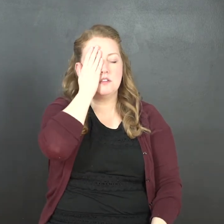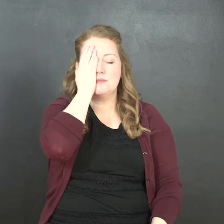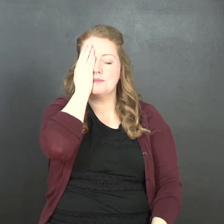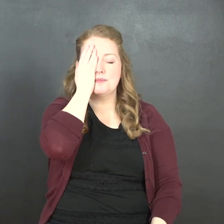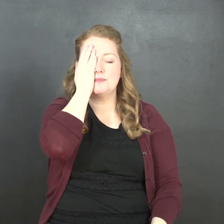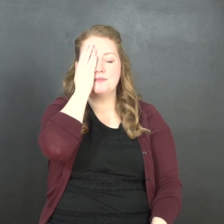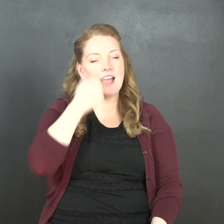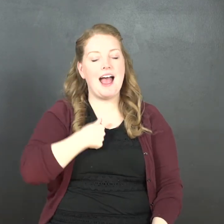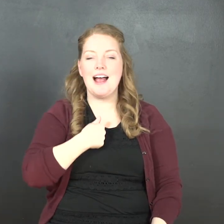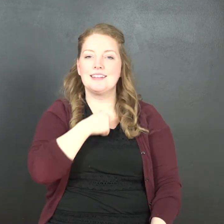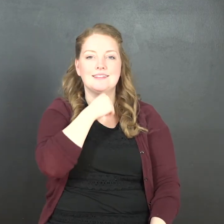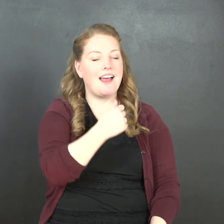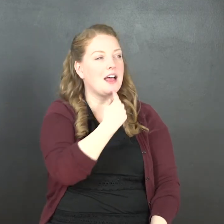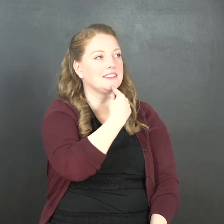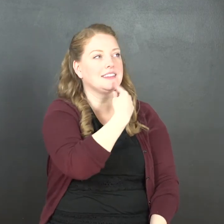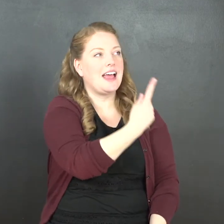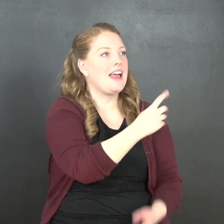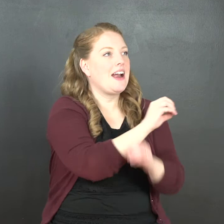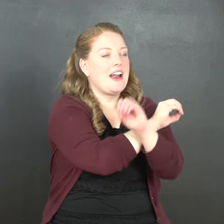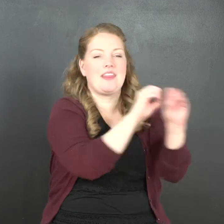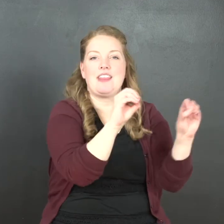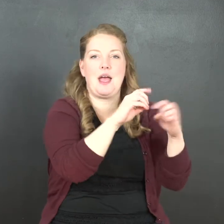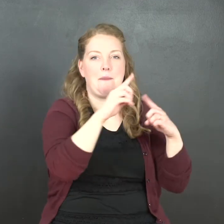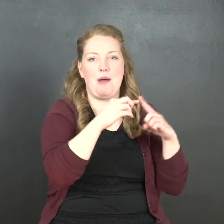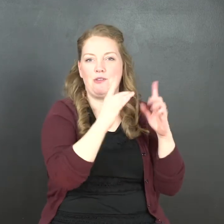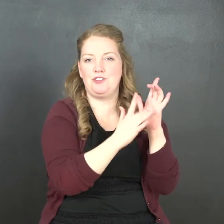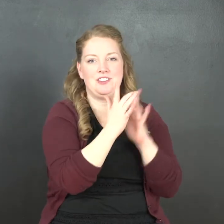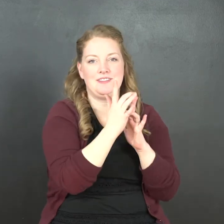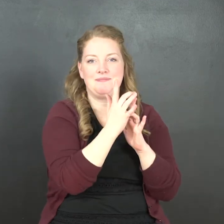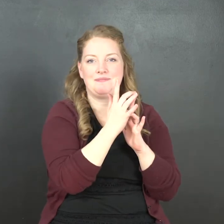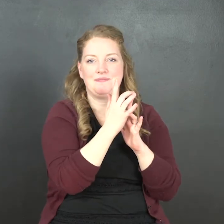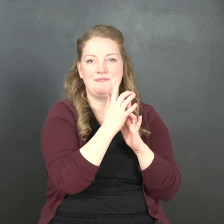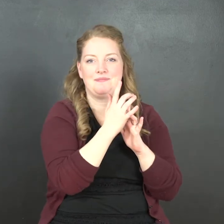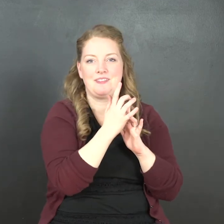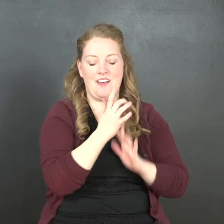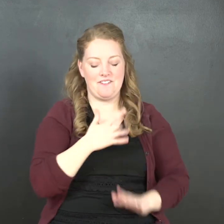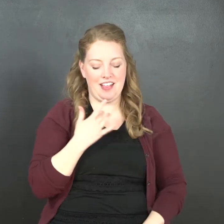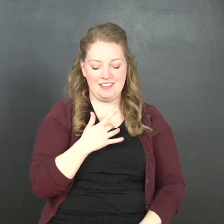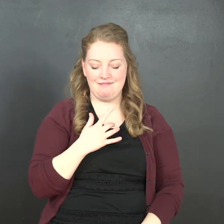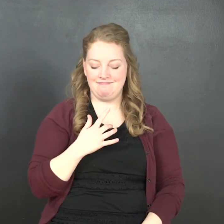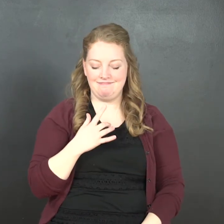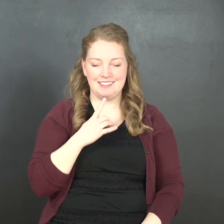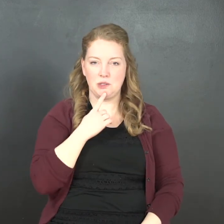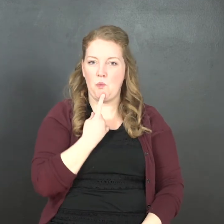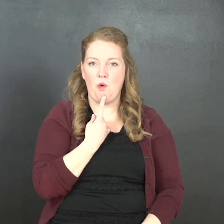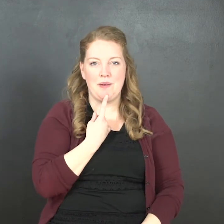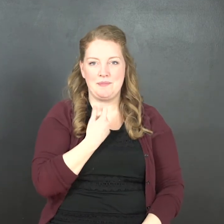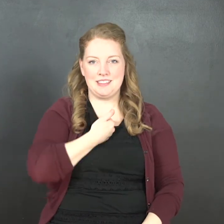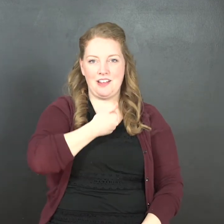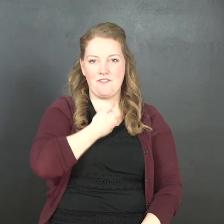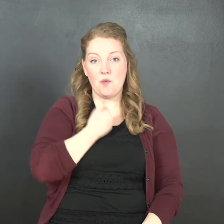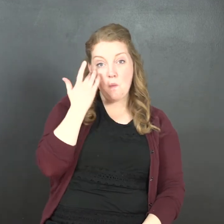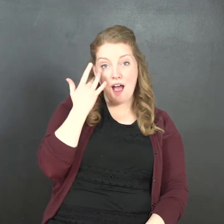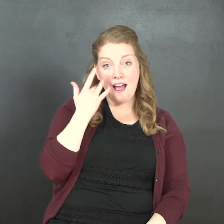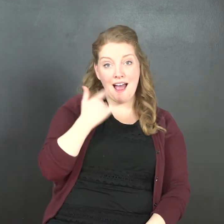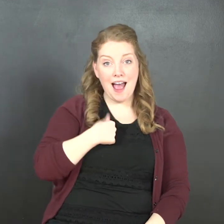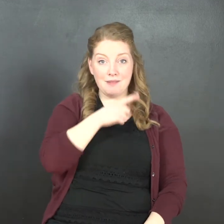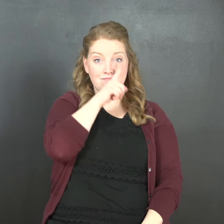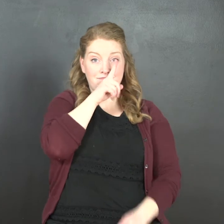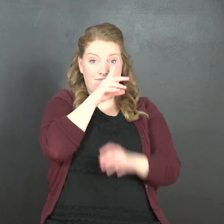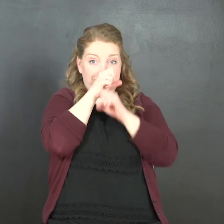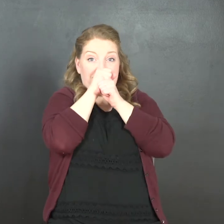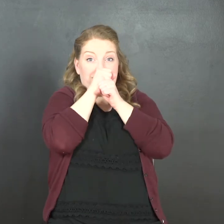miles, and out of fear, I hadn't said a word of what I had planned to